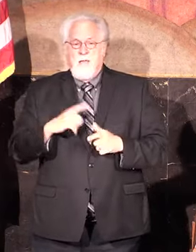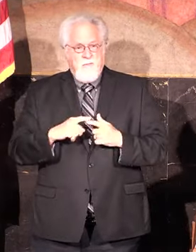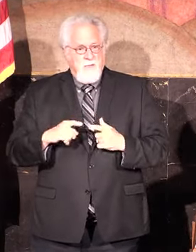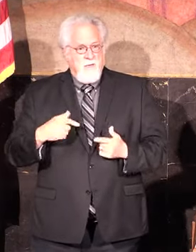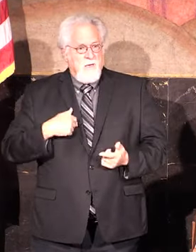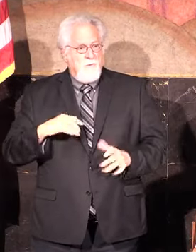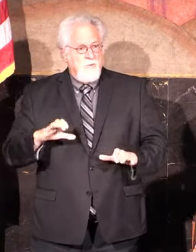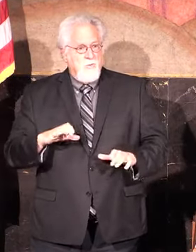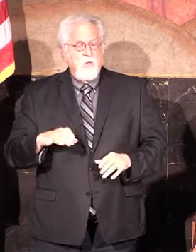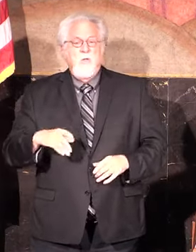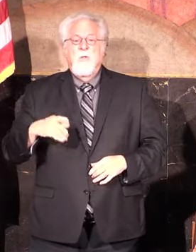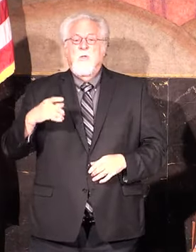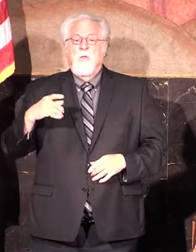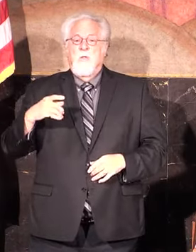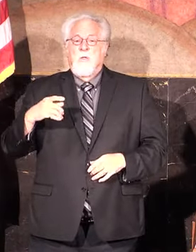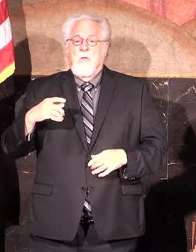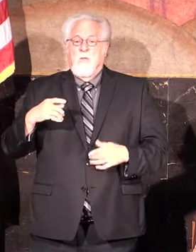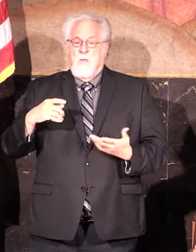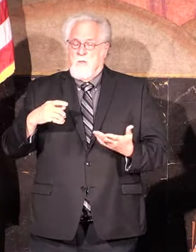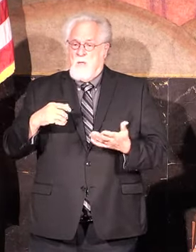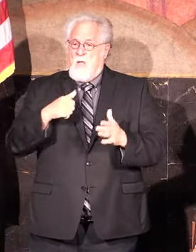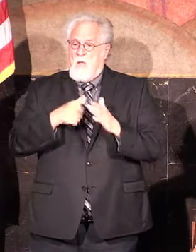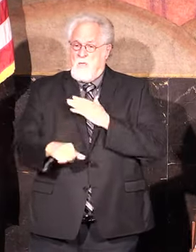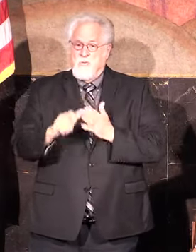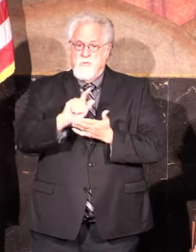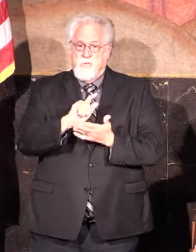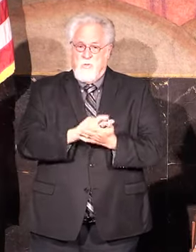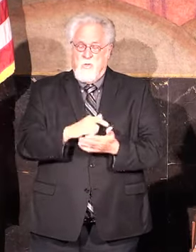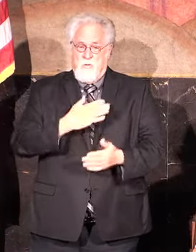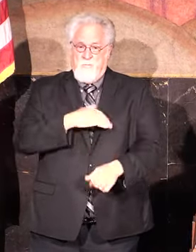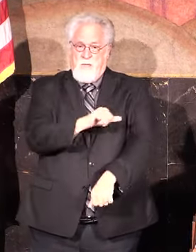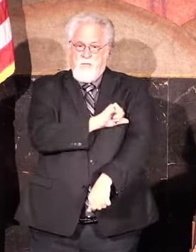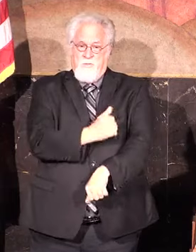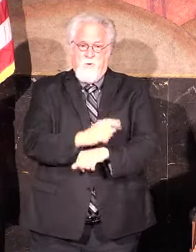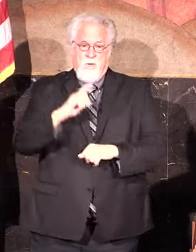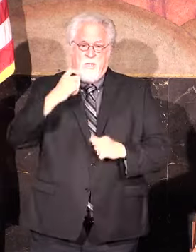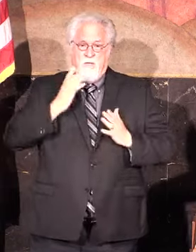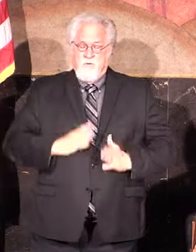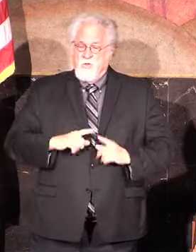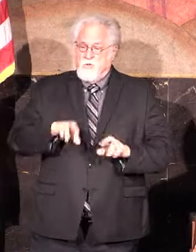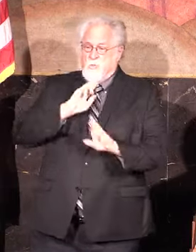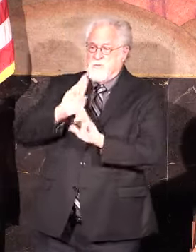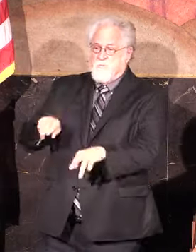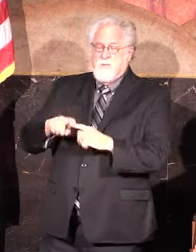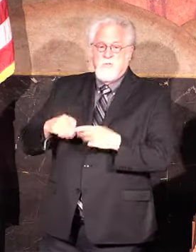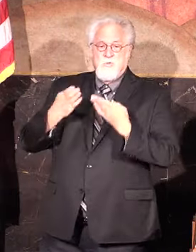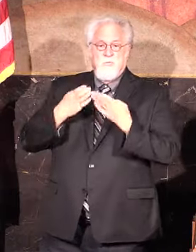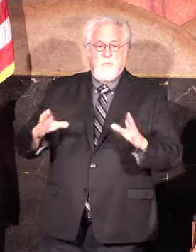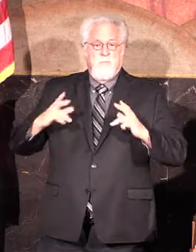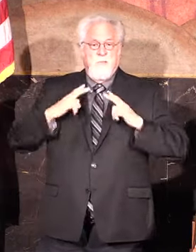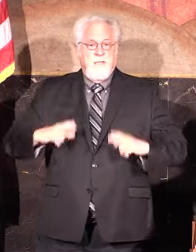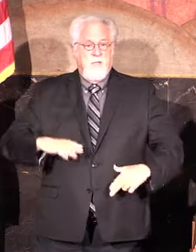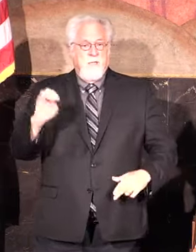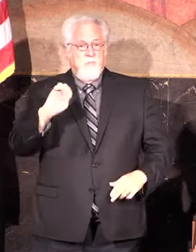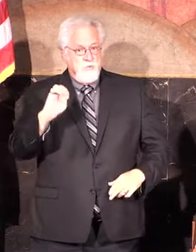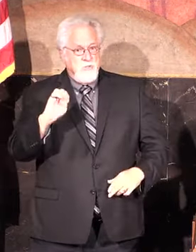it pursuant to the authority I have as governor to respond to this public health emergency